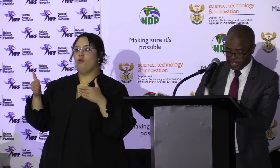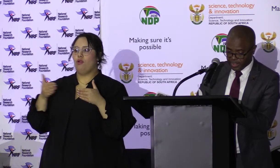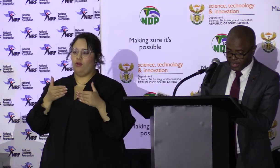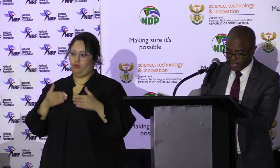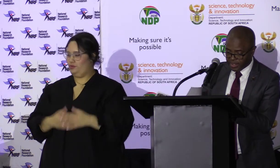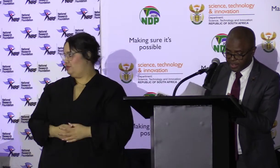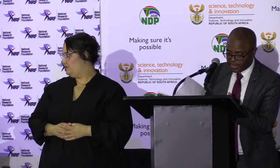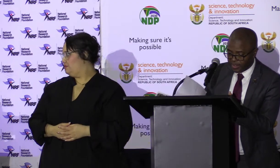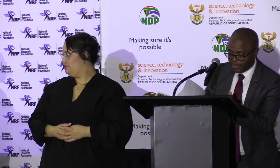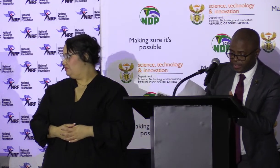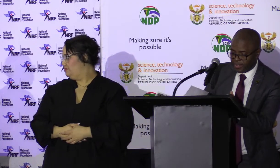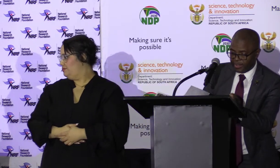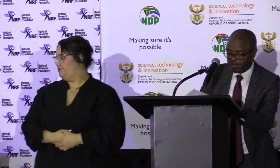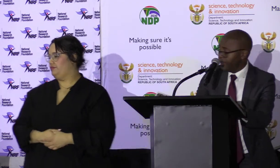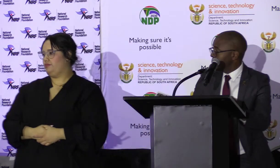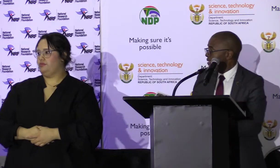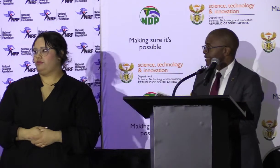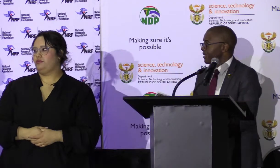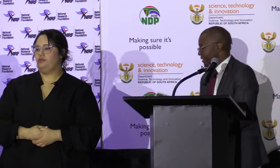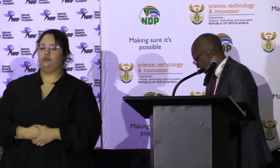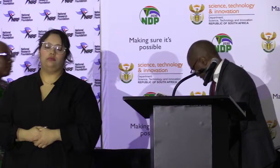close.